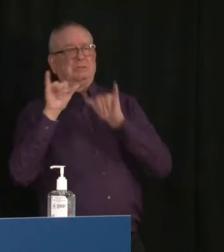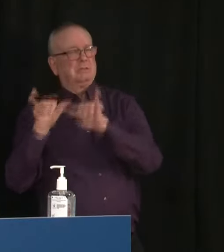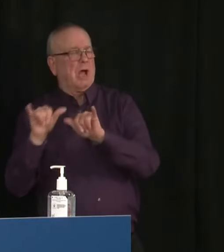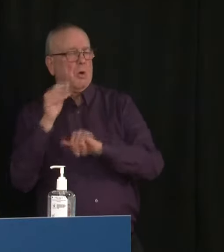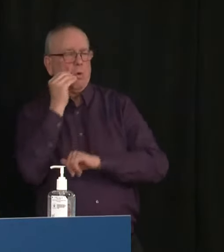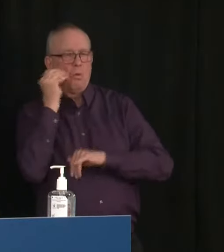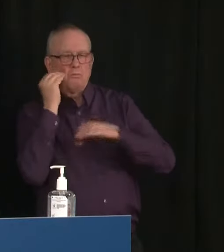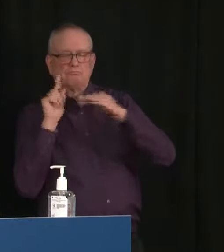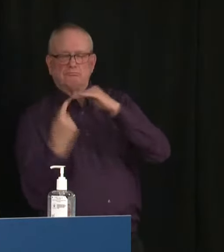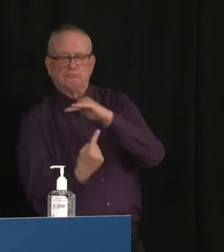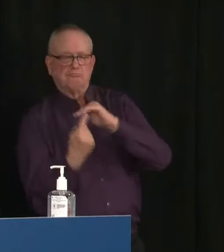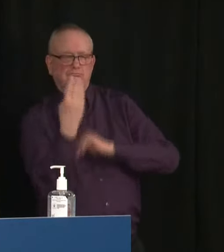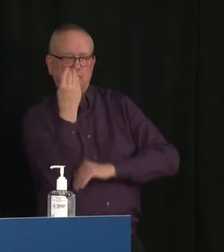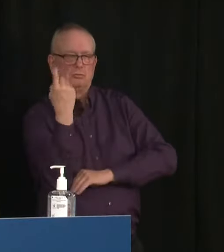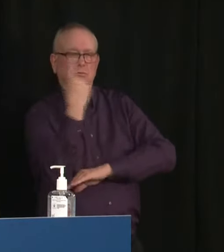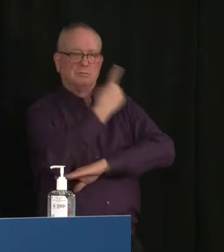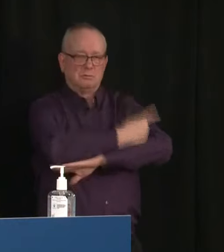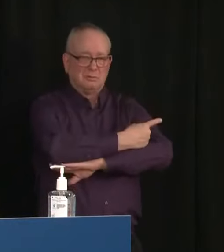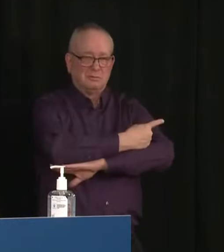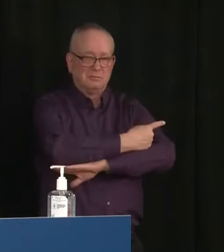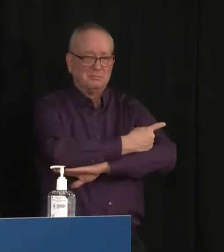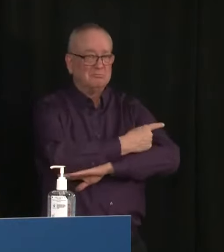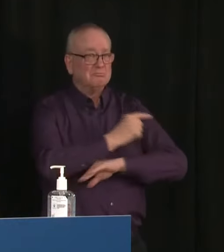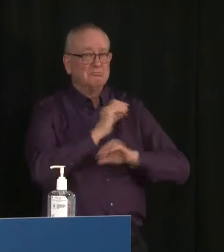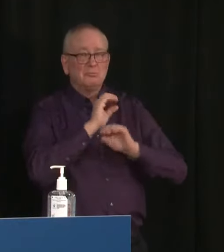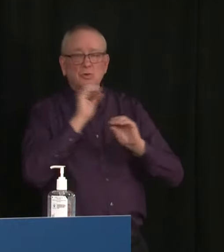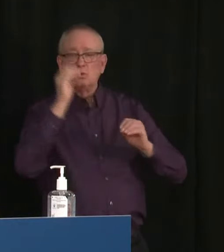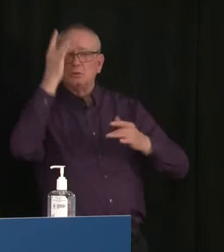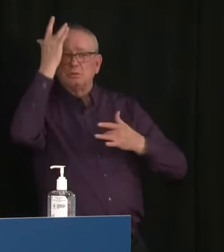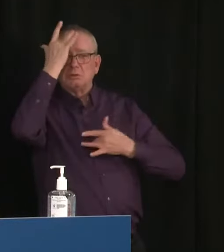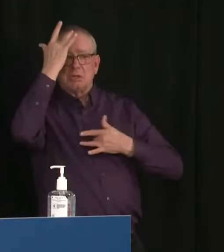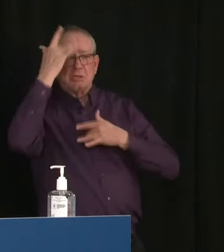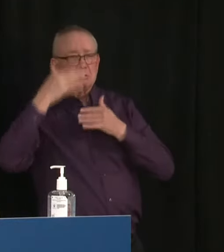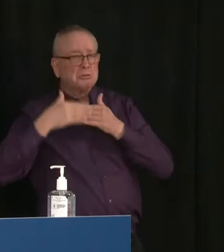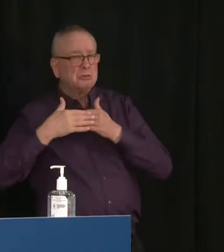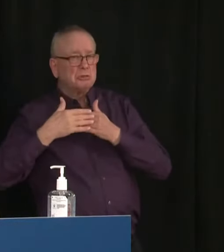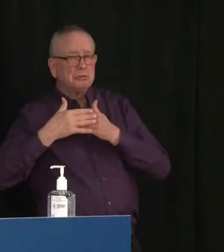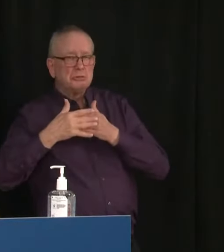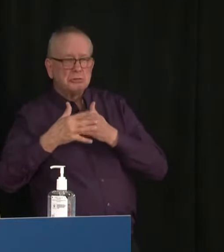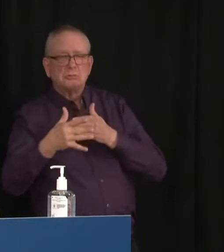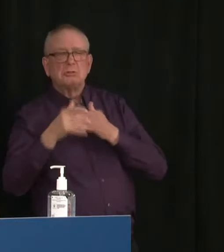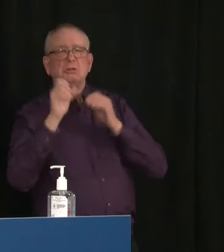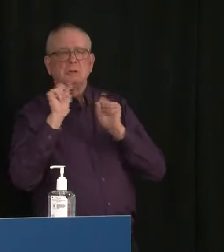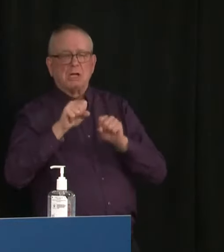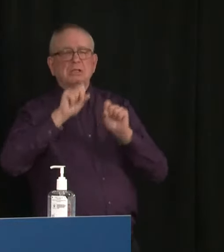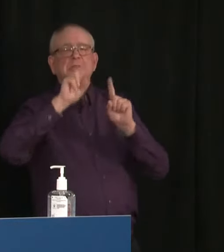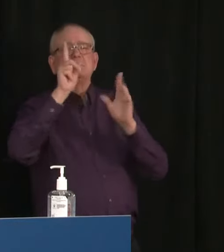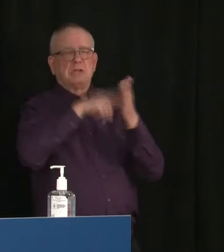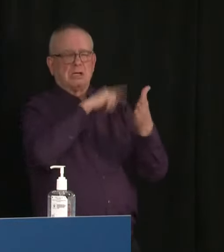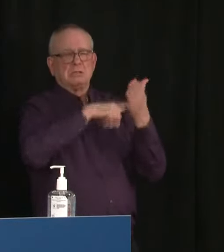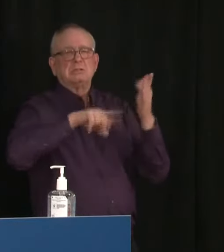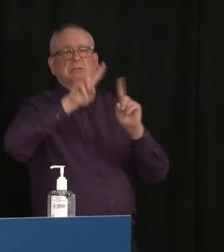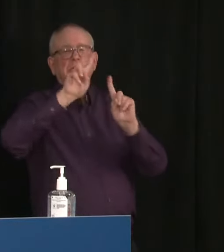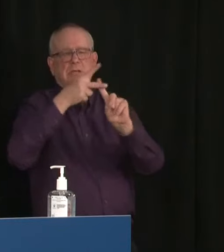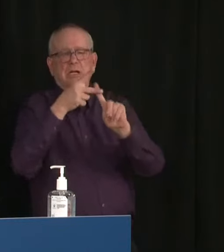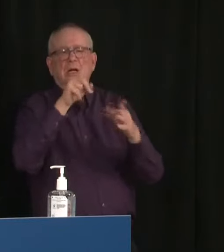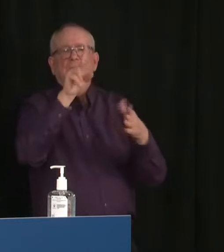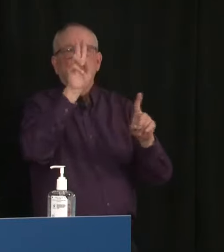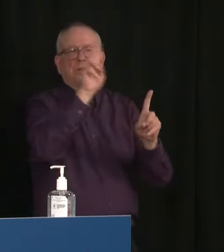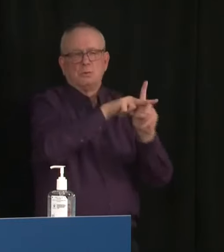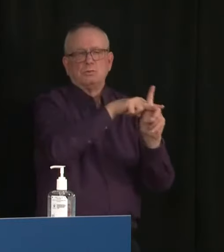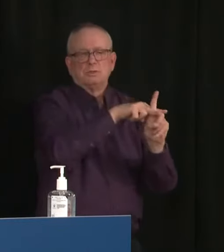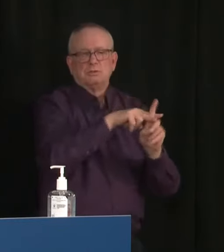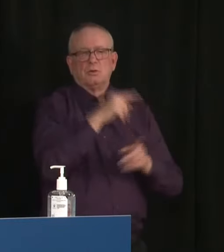and have no symptoms, you can cancel this appointment to free up capacity in the system and shorten wait times for